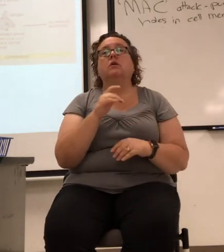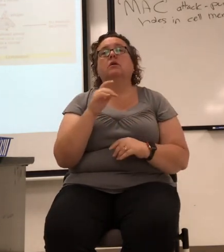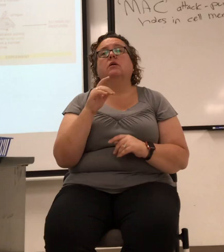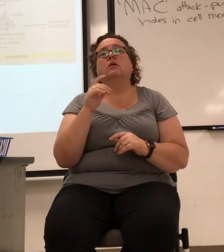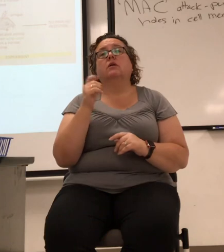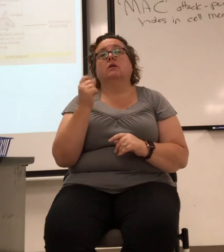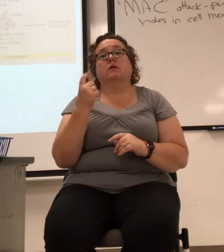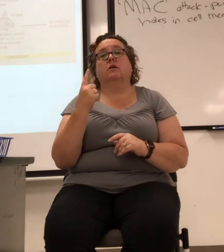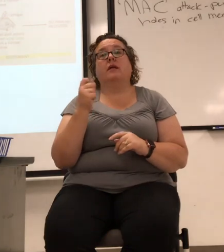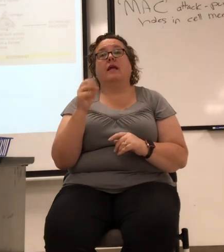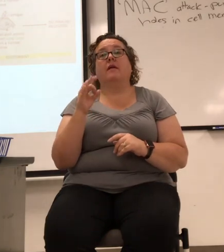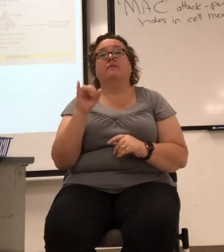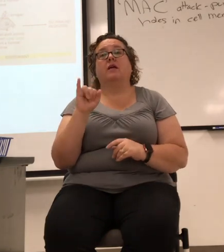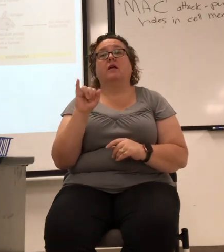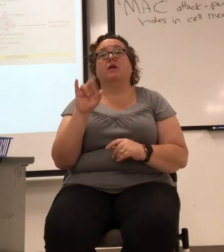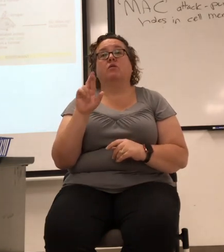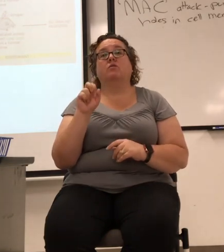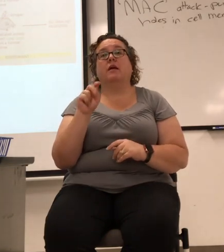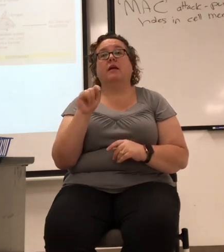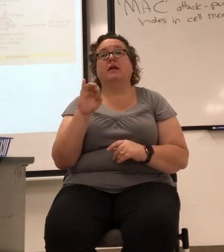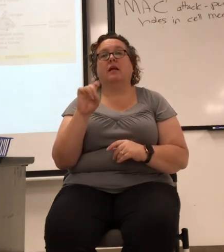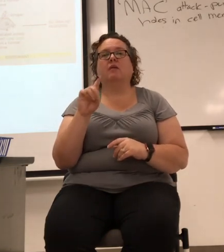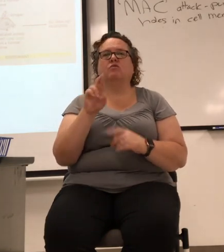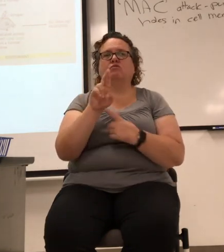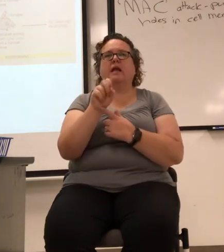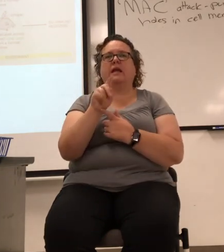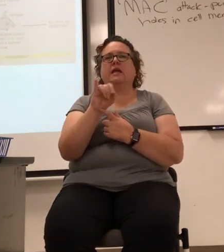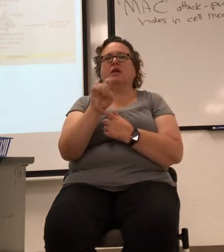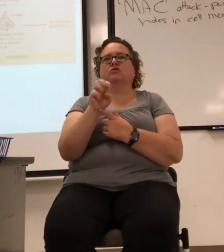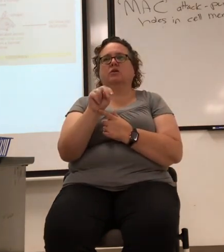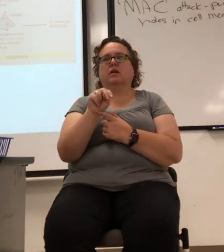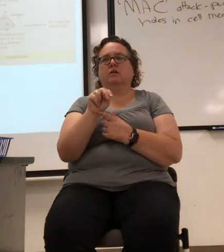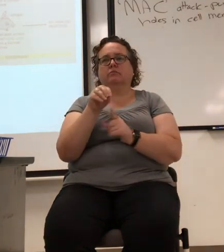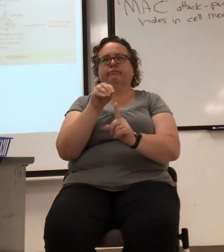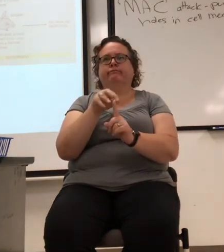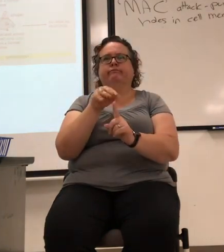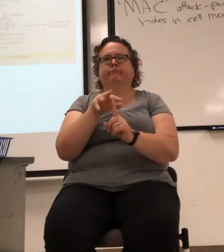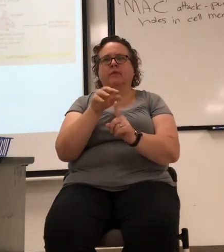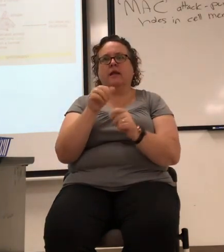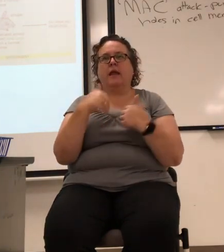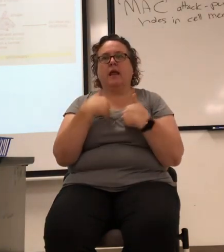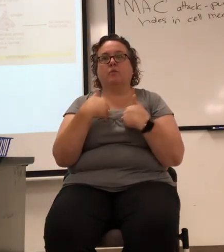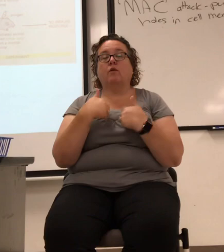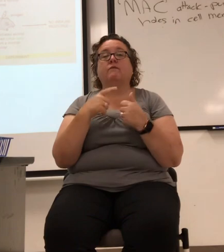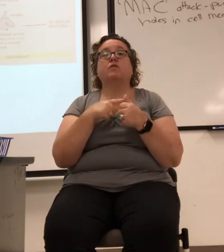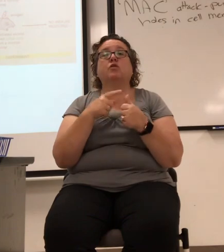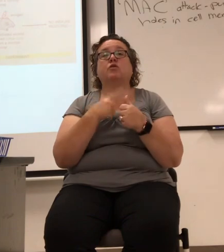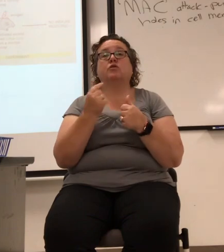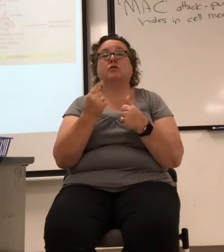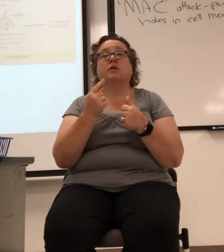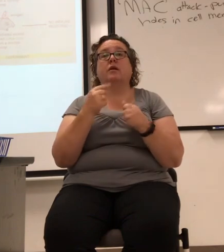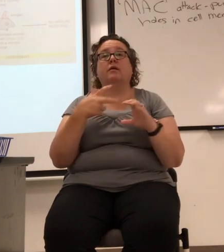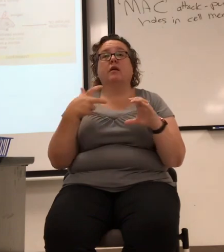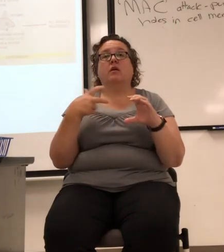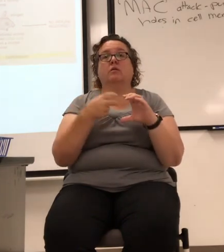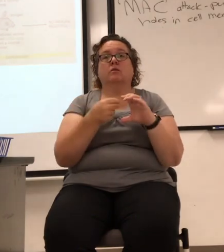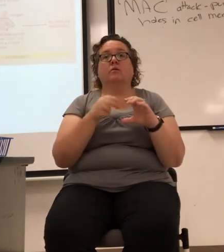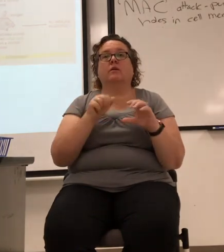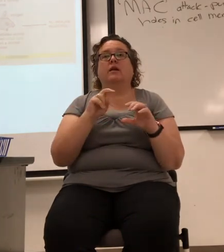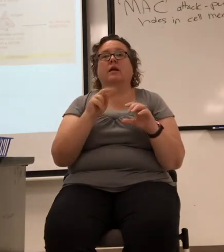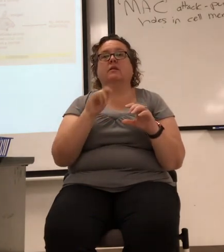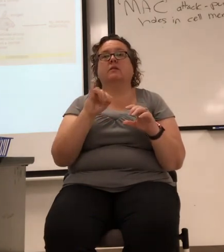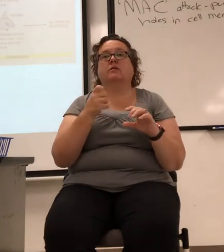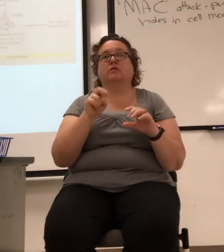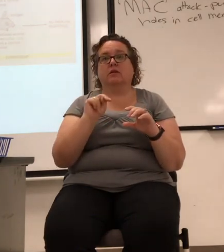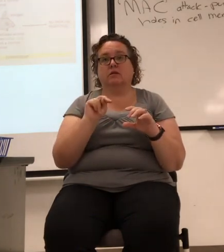you irradiate an animal, first of all, see what they're doing? They're injecting the animal with an antigen,